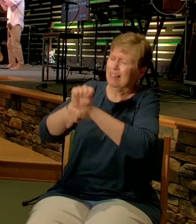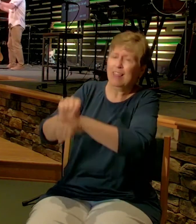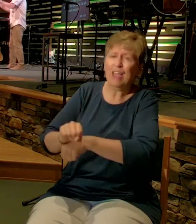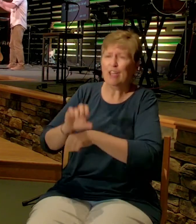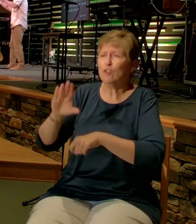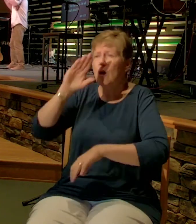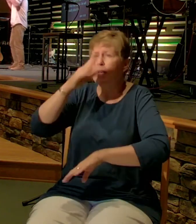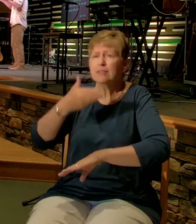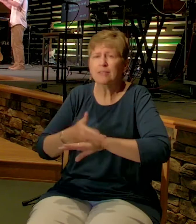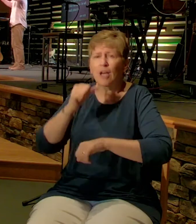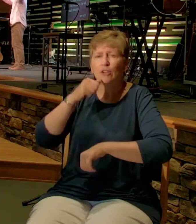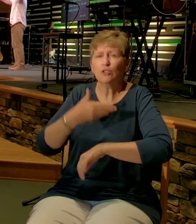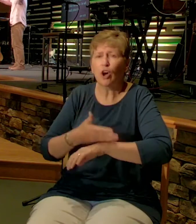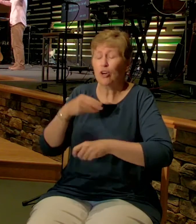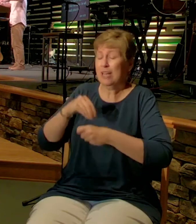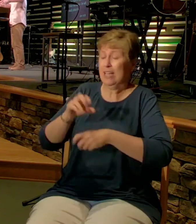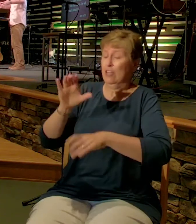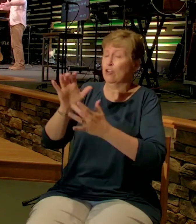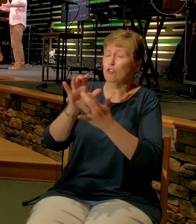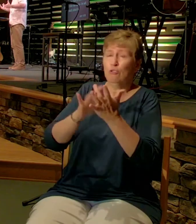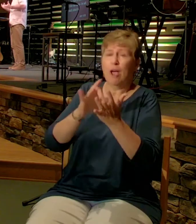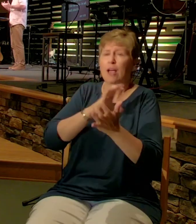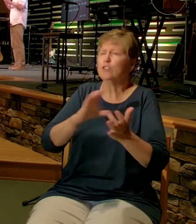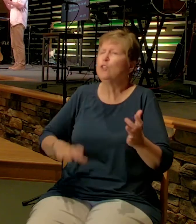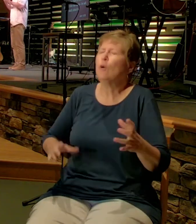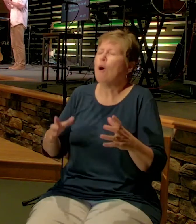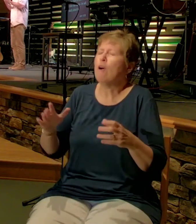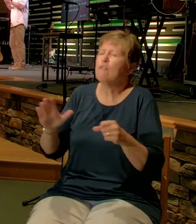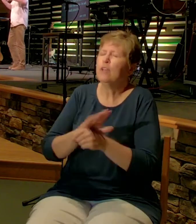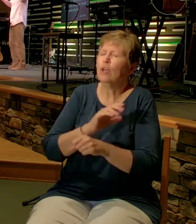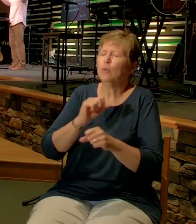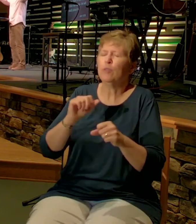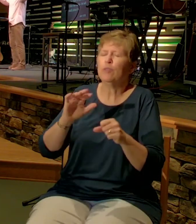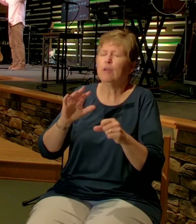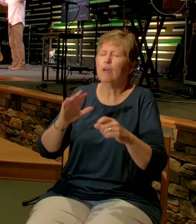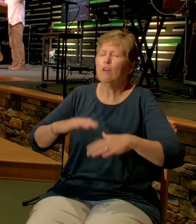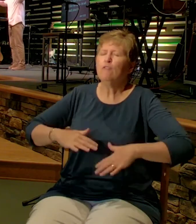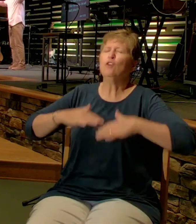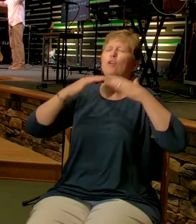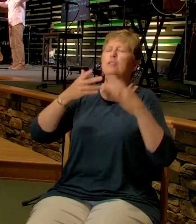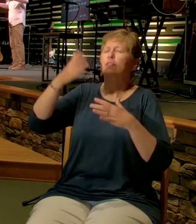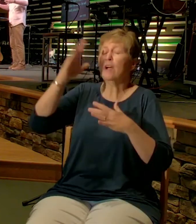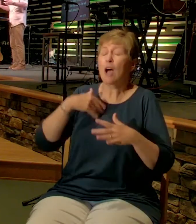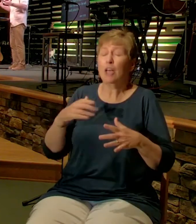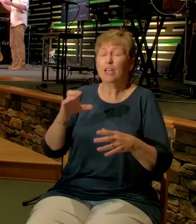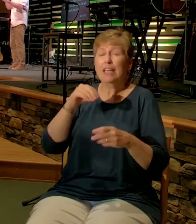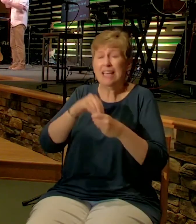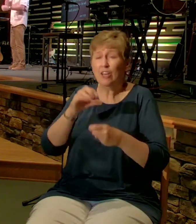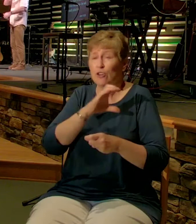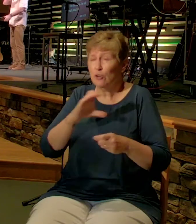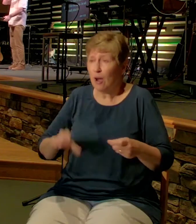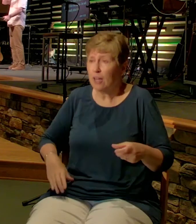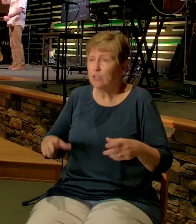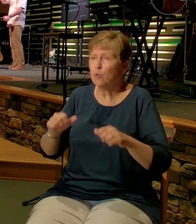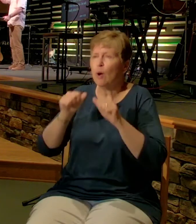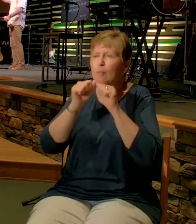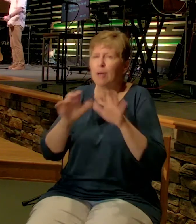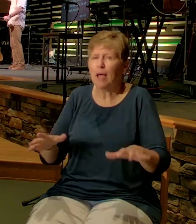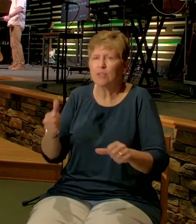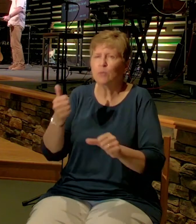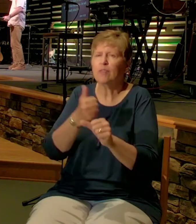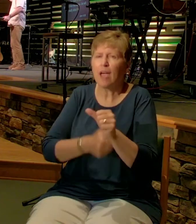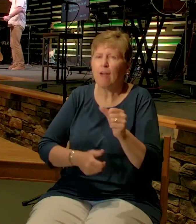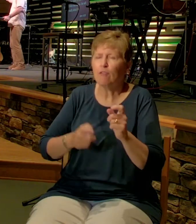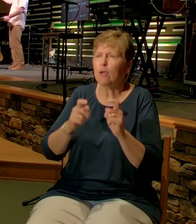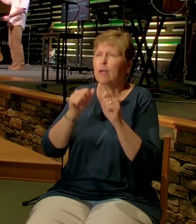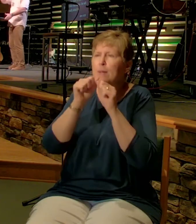or daughter. In Christ, you are filled with the fullness of God. In Christ, you are blessed with every spiritual blessing in the heavenly